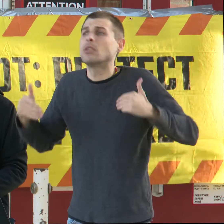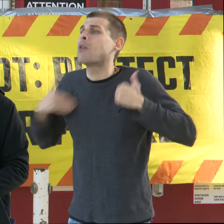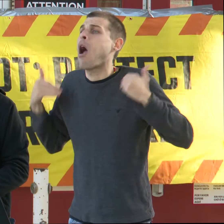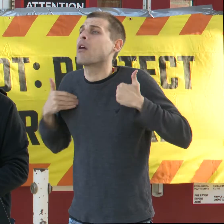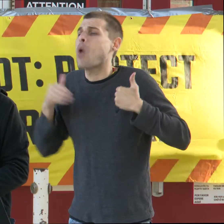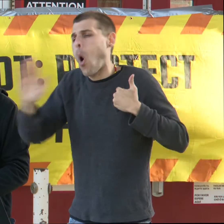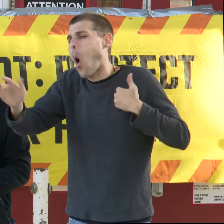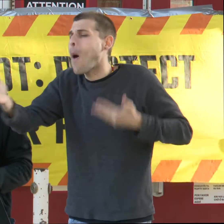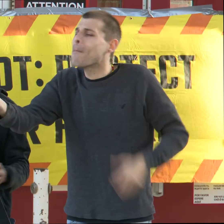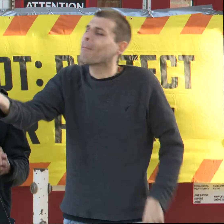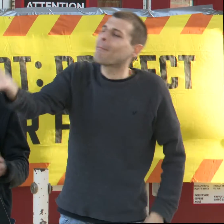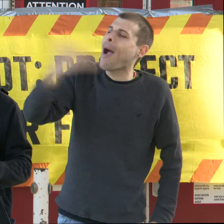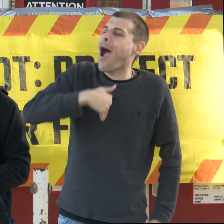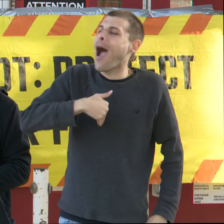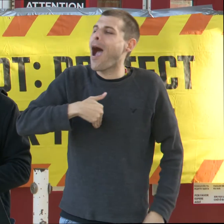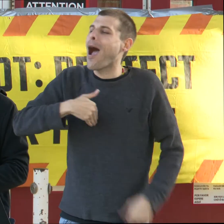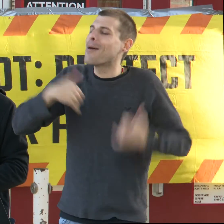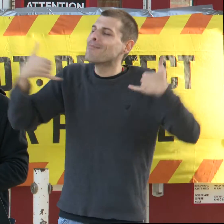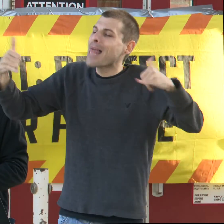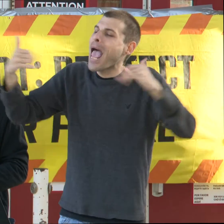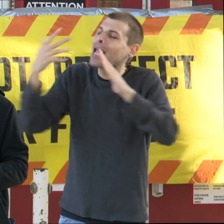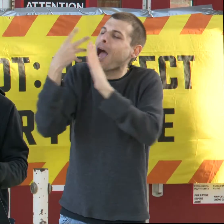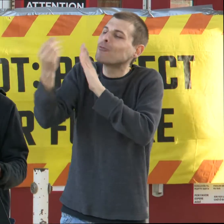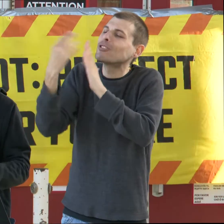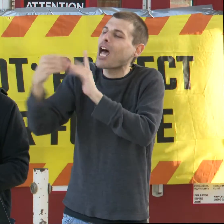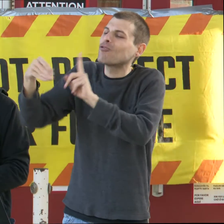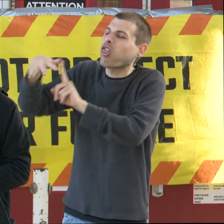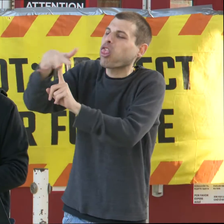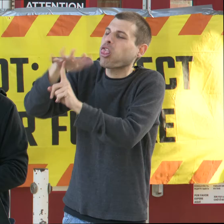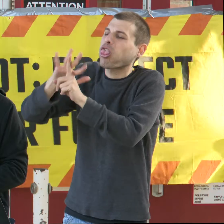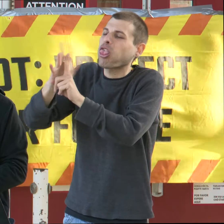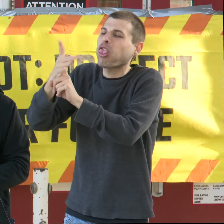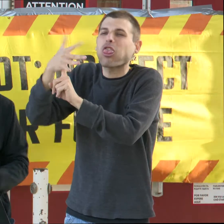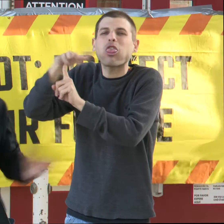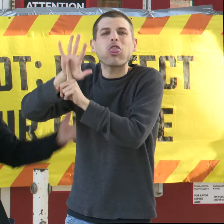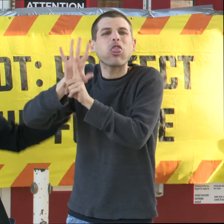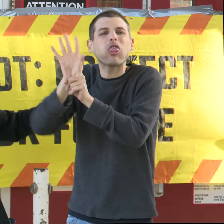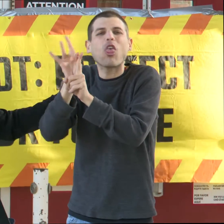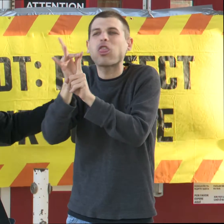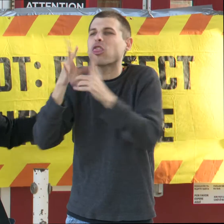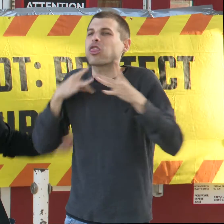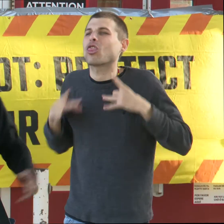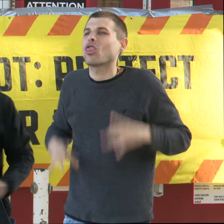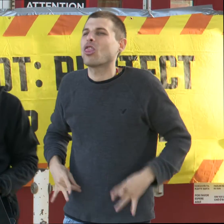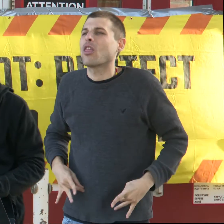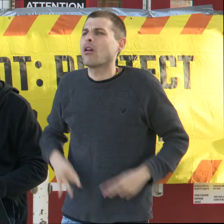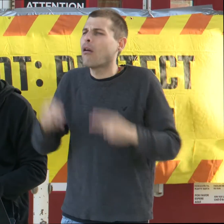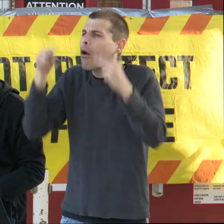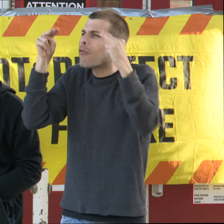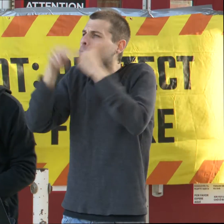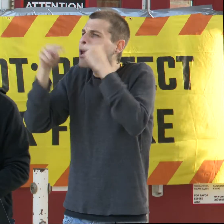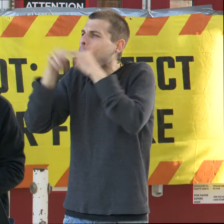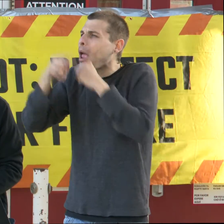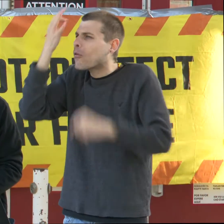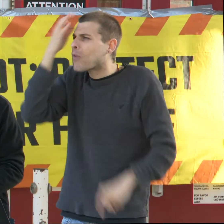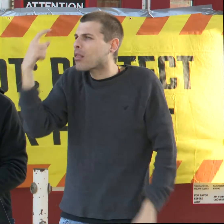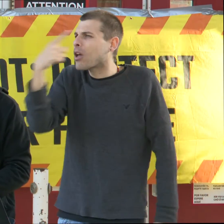to go and play outside. Go outside for recess, right against this freeway, right